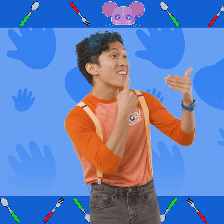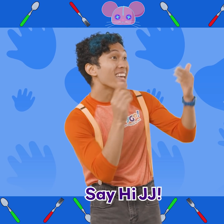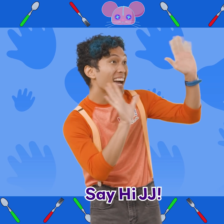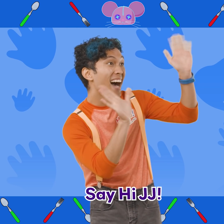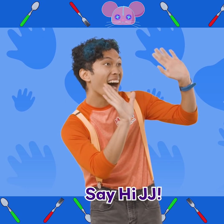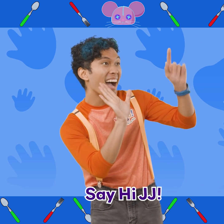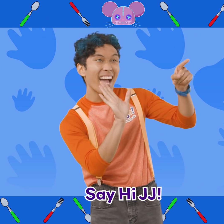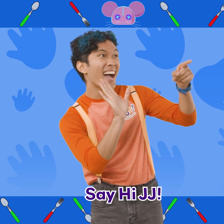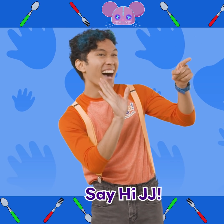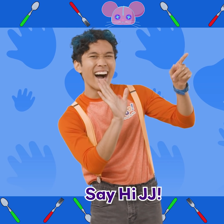Say hi, JJ.